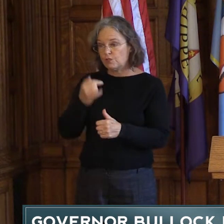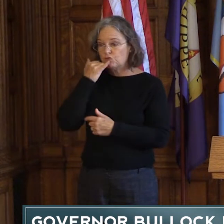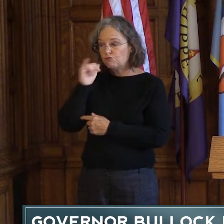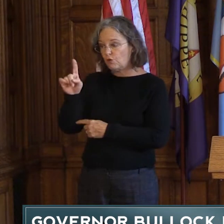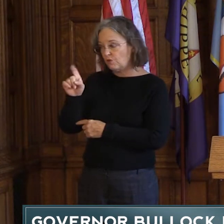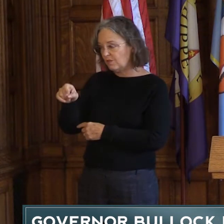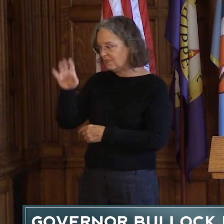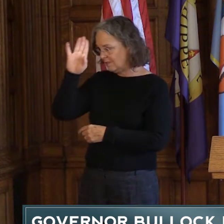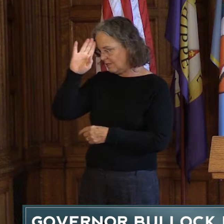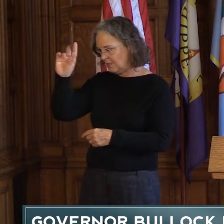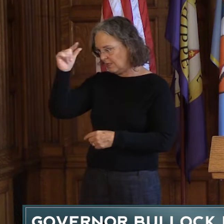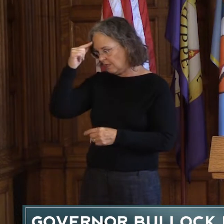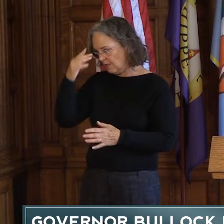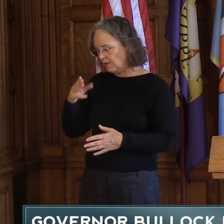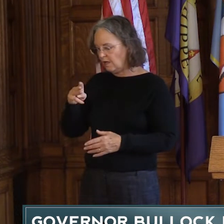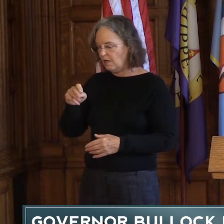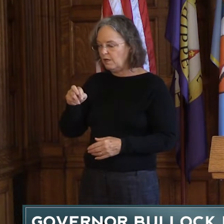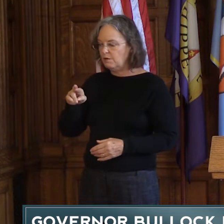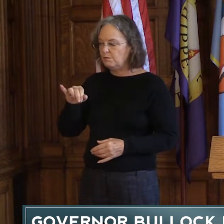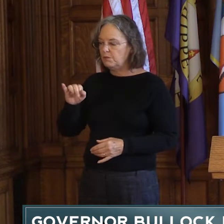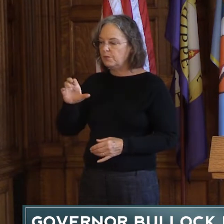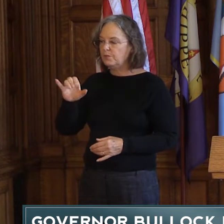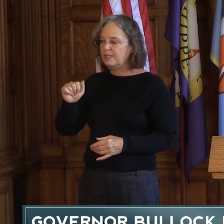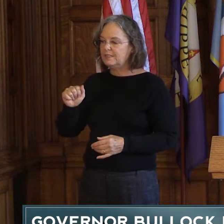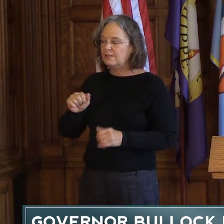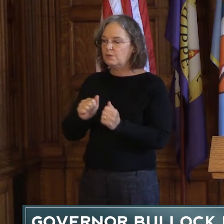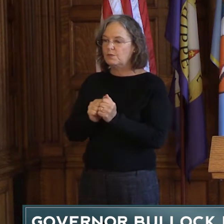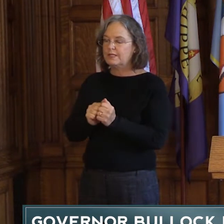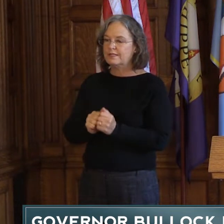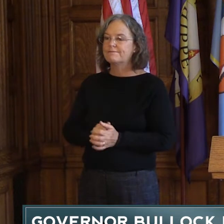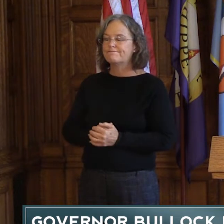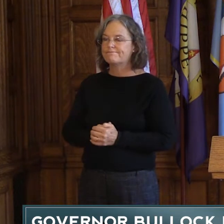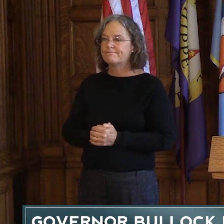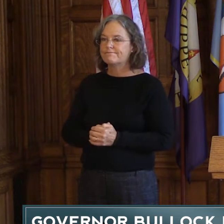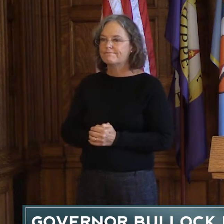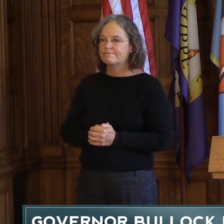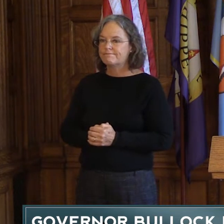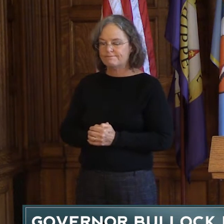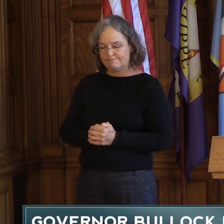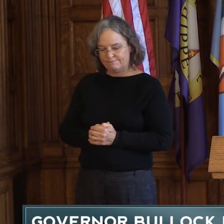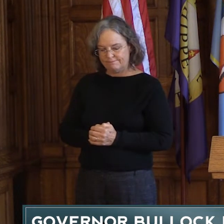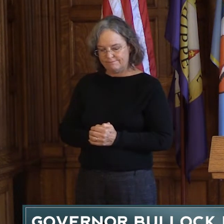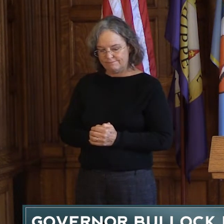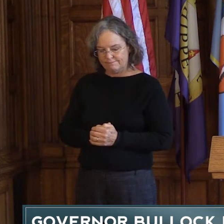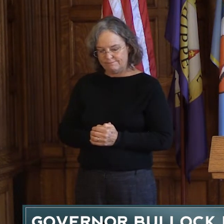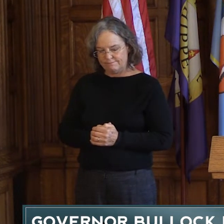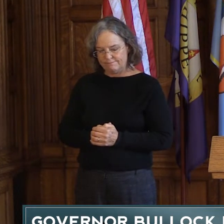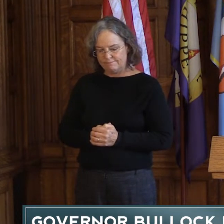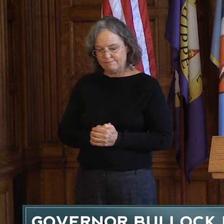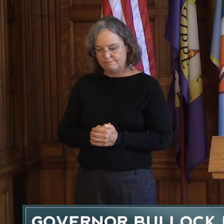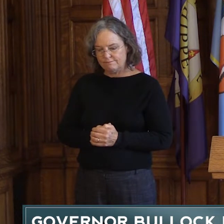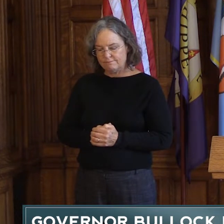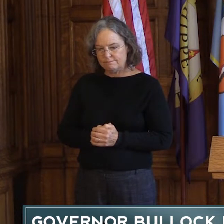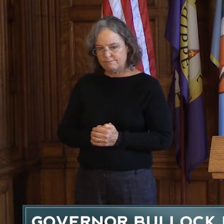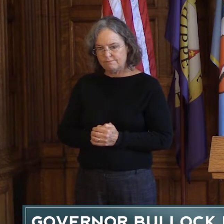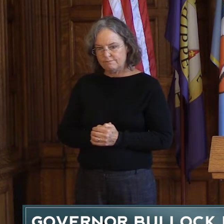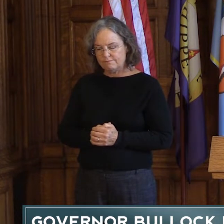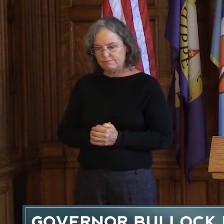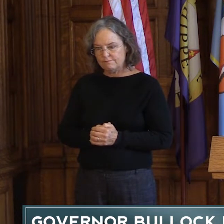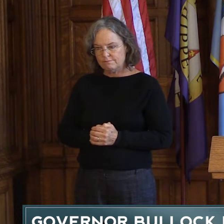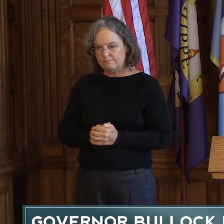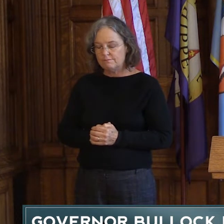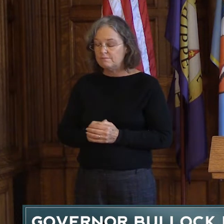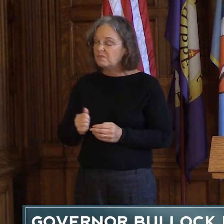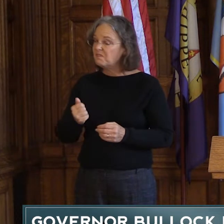Hi, Governor Bullock. This is Maritza Giorgio with NBC Montana. Hi, Maritza. I'm wondering, we went a few days without any new